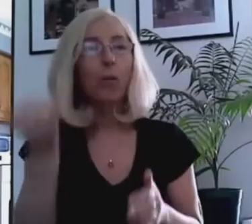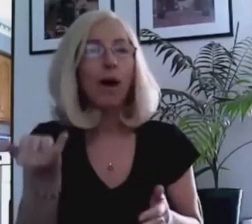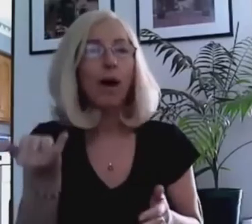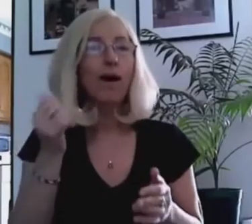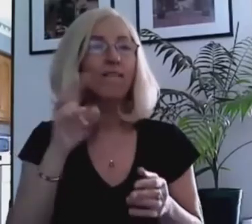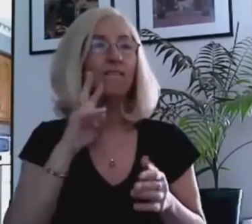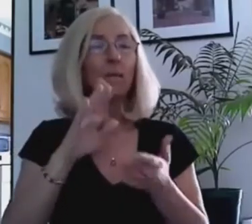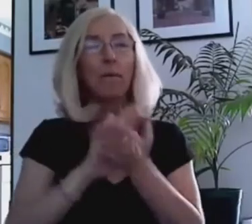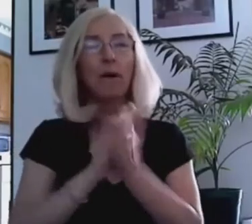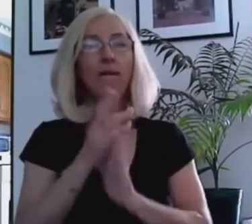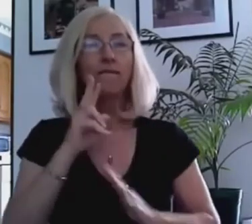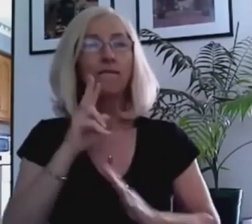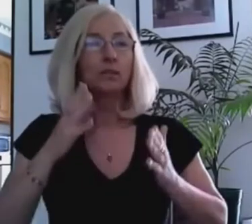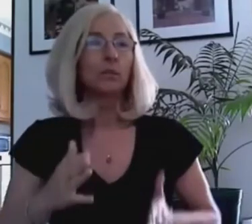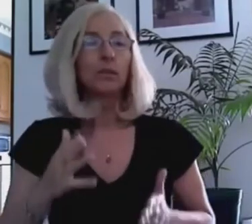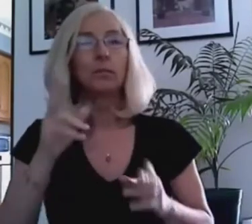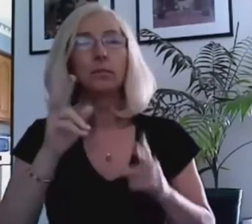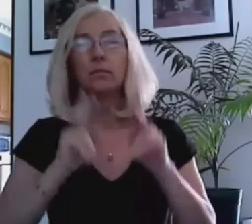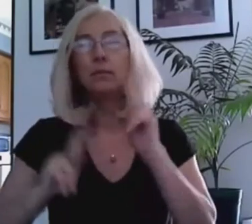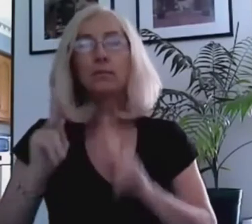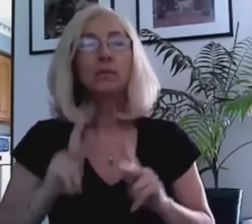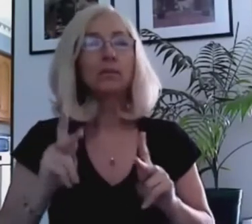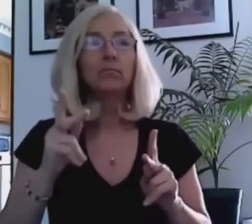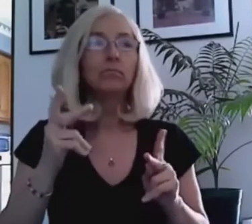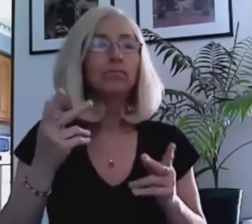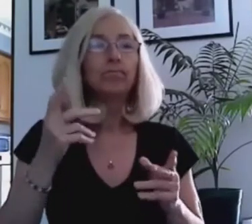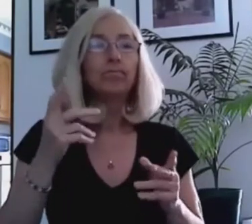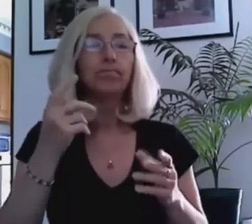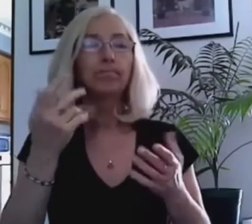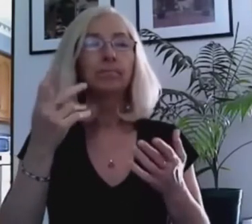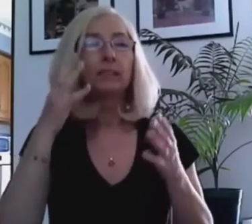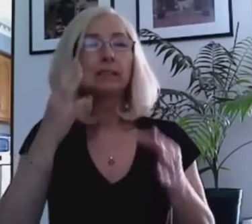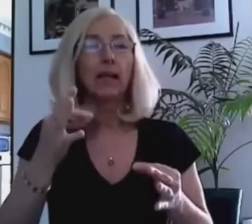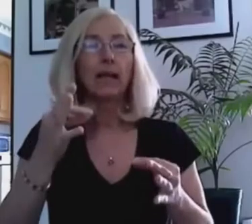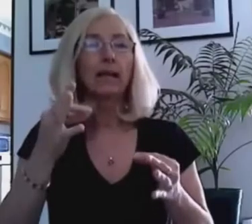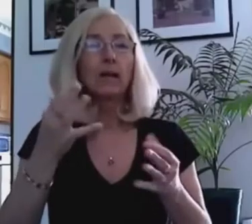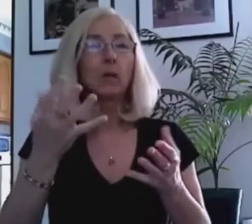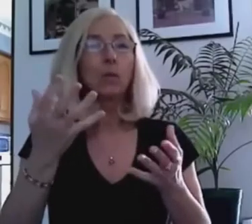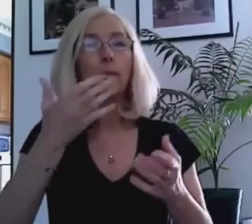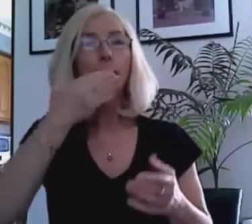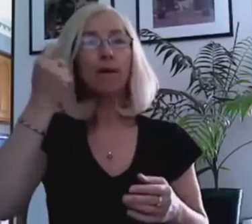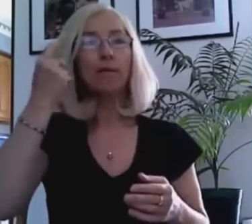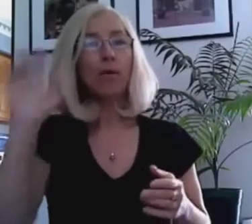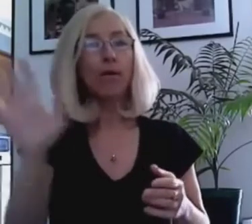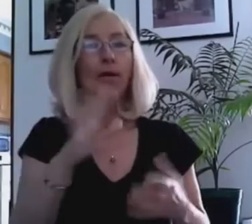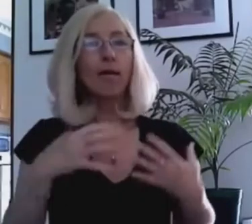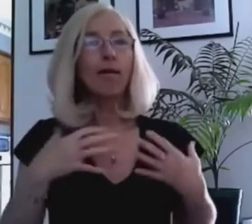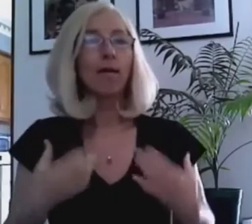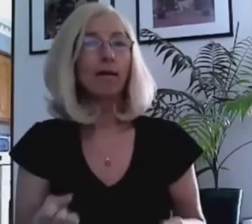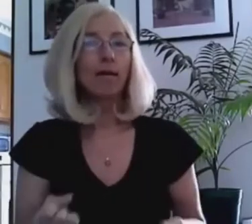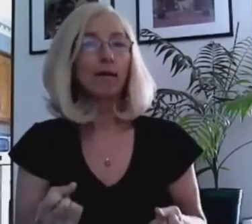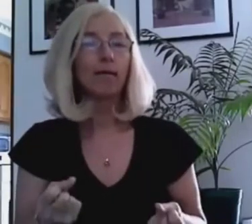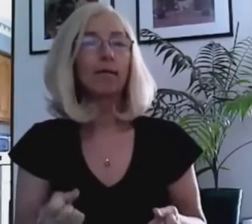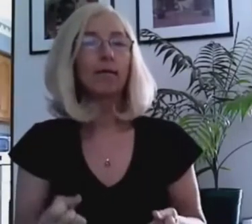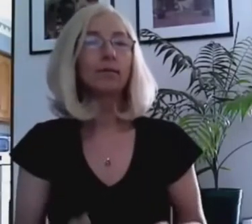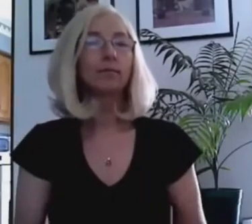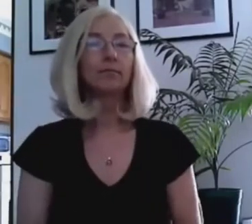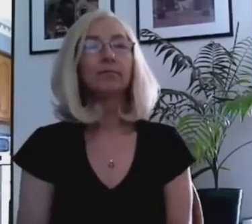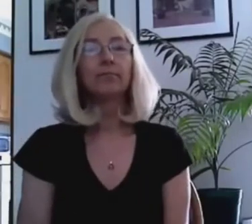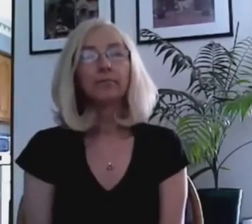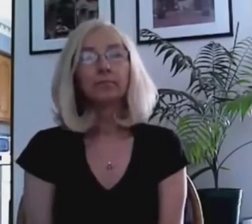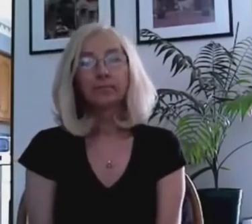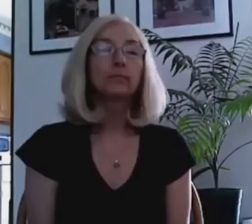whole life. And I'm extremely open-minded, and I don't understand why other people need to judge when